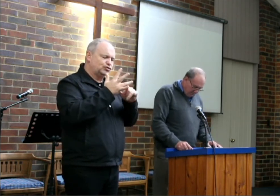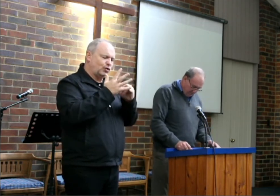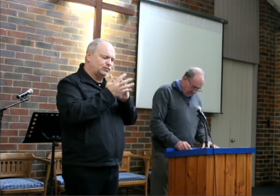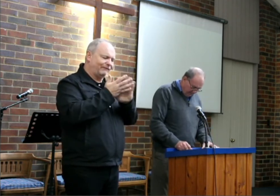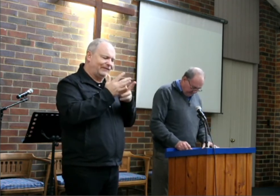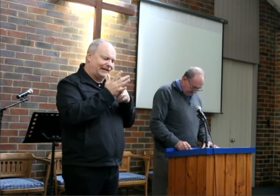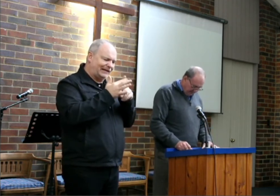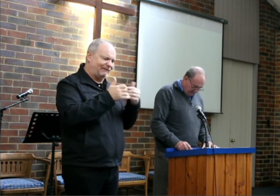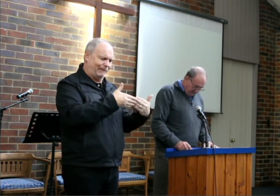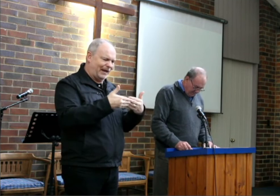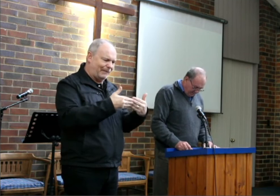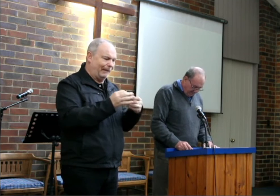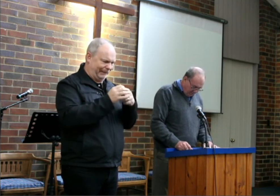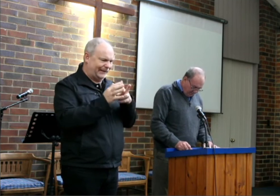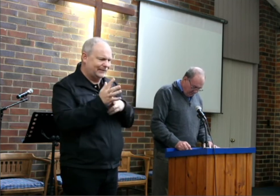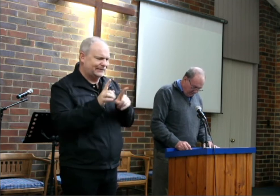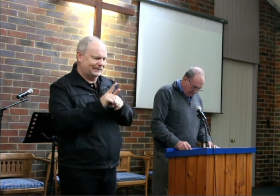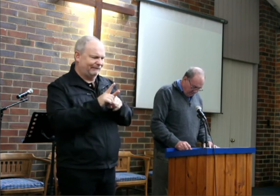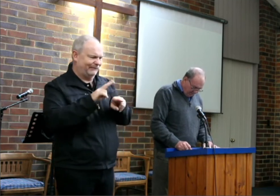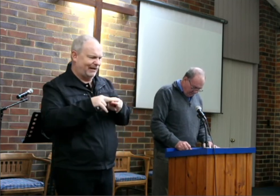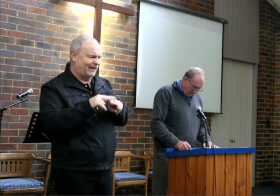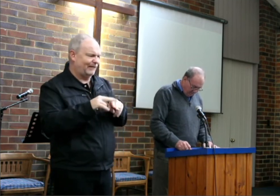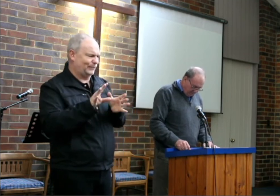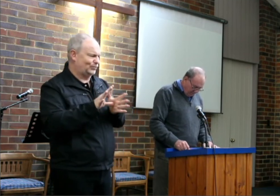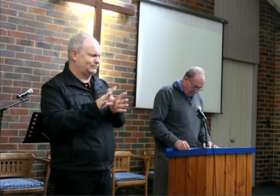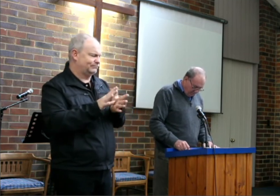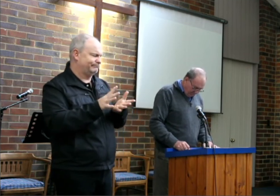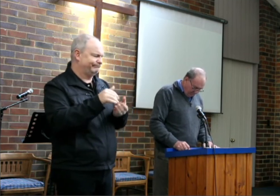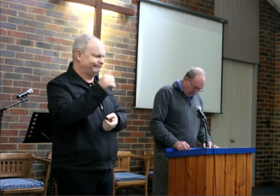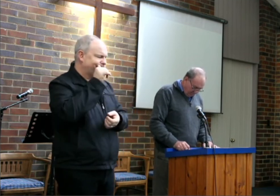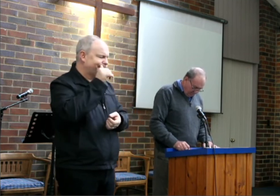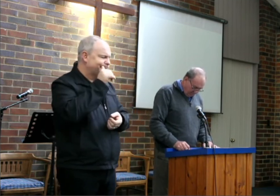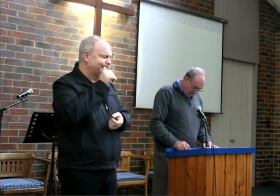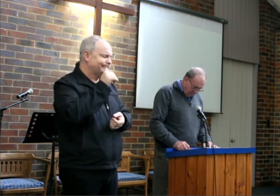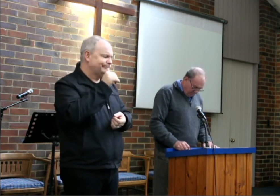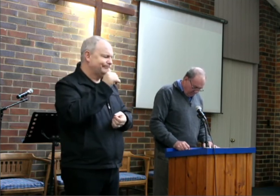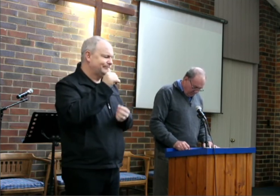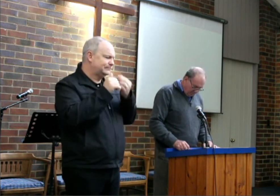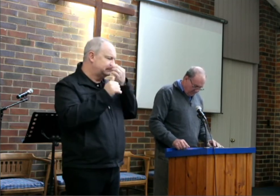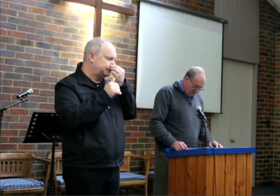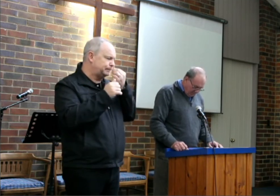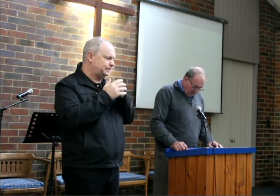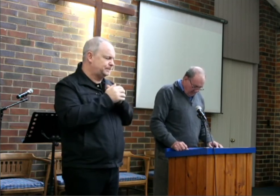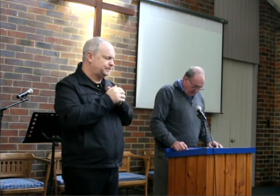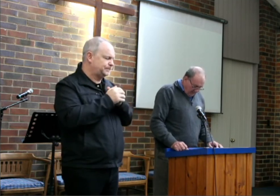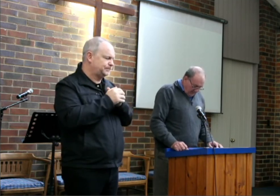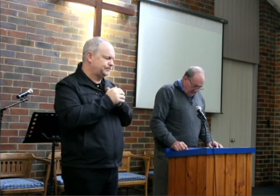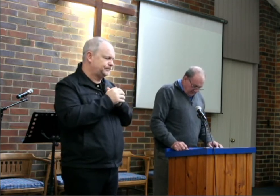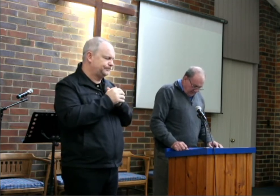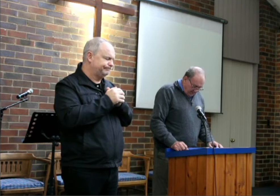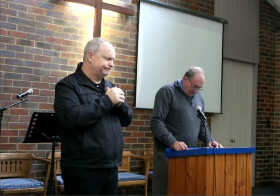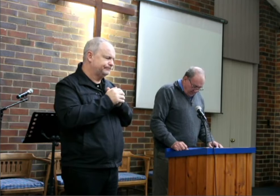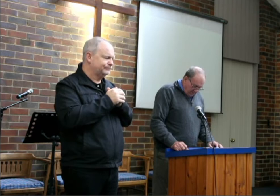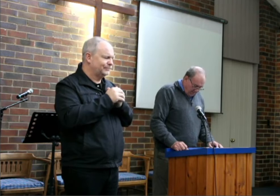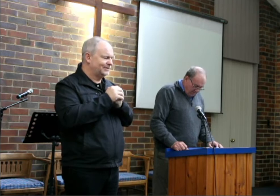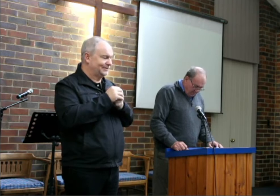too, as the father, because I know, you know, you as a